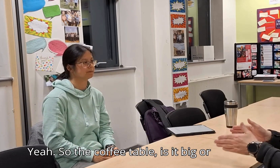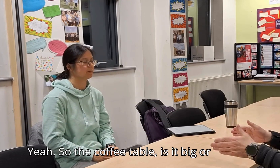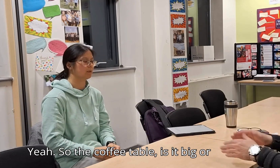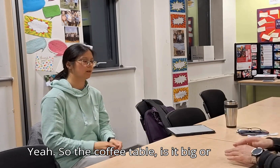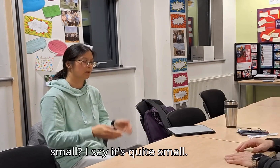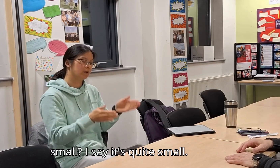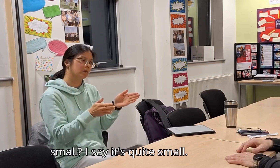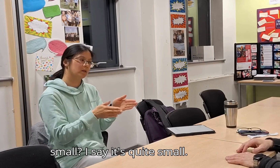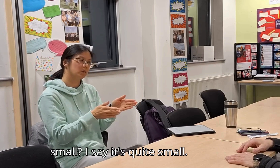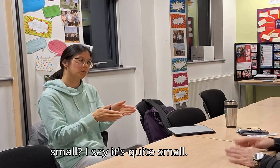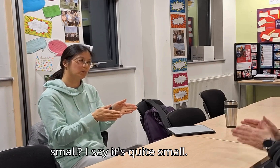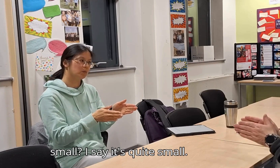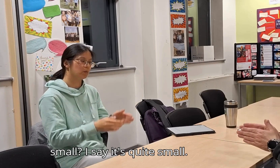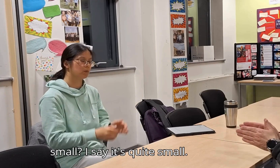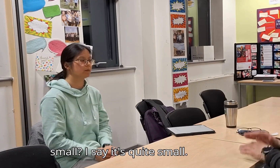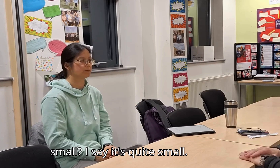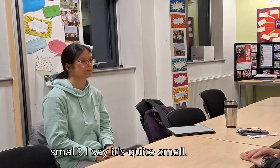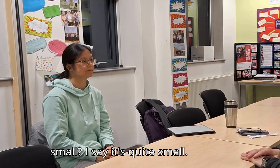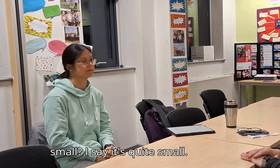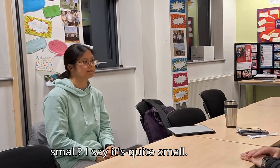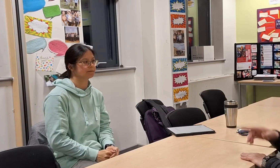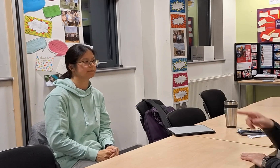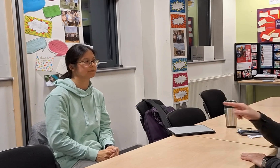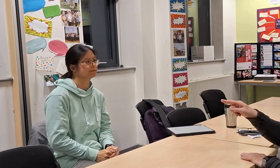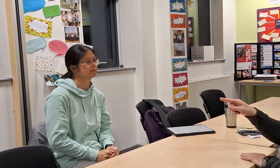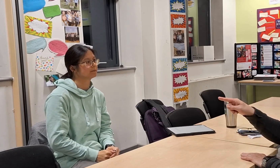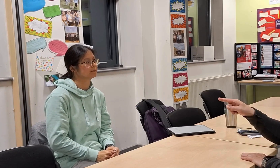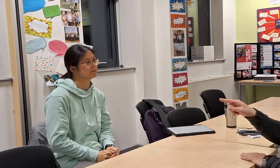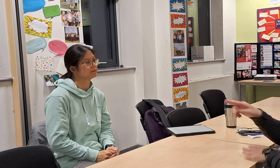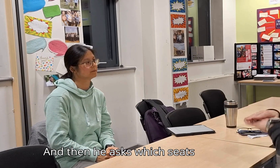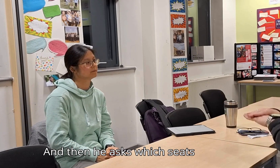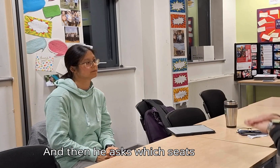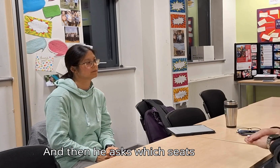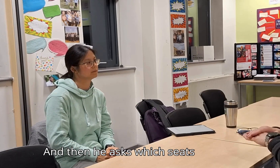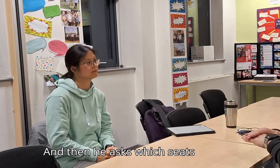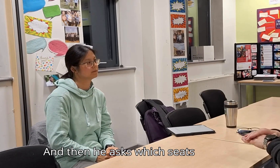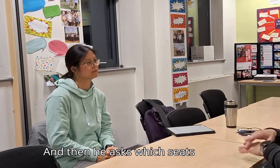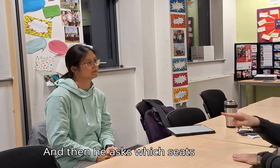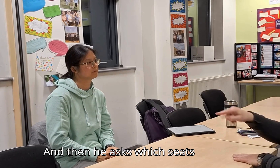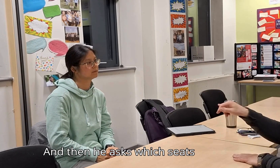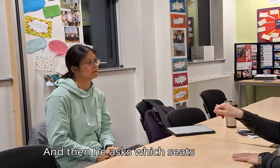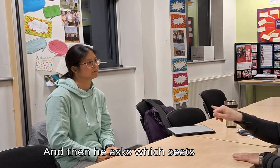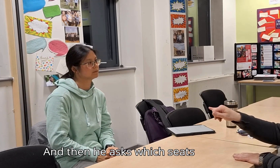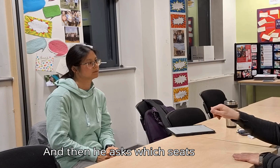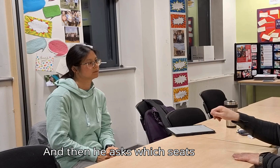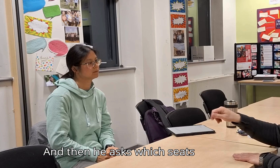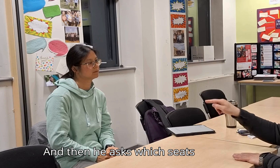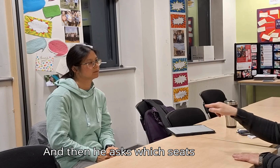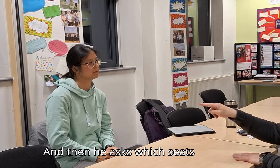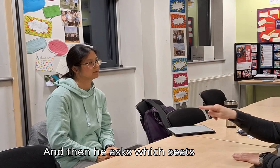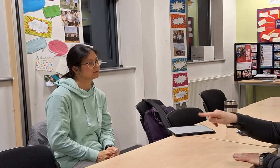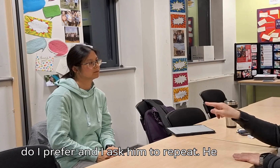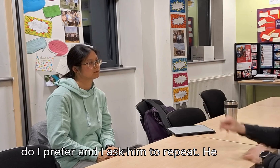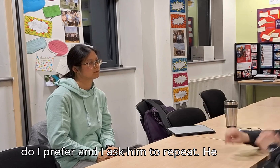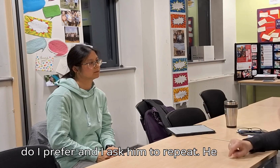it big or small? I say it's quite small. And then he asks, which seat do I